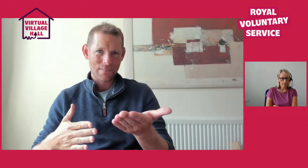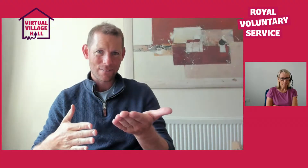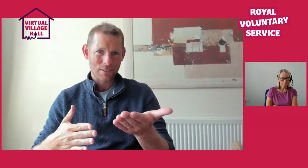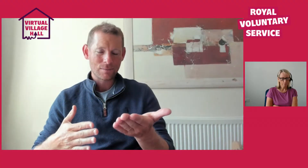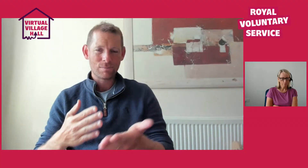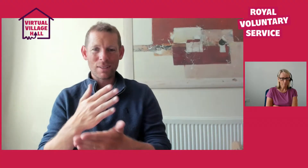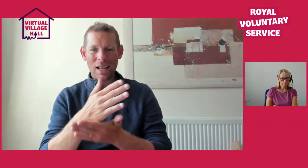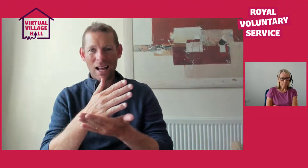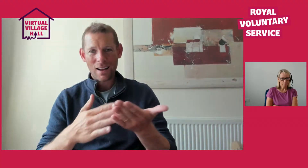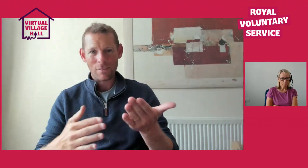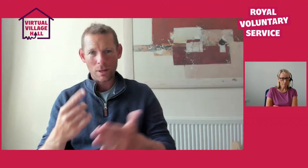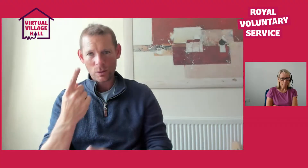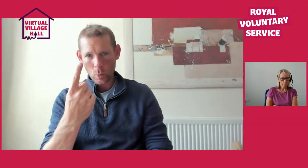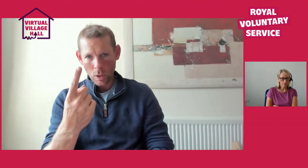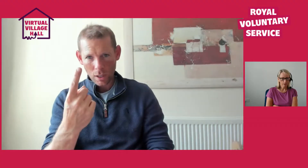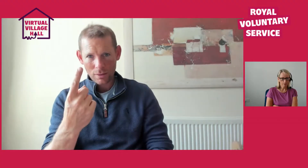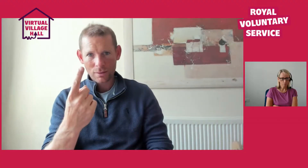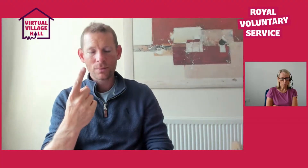1,